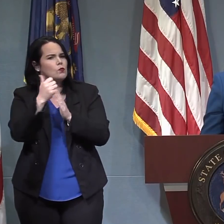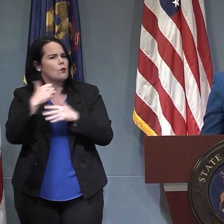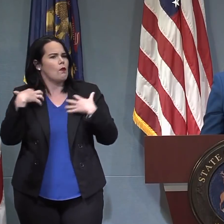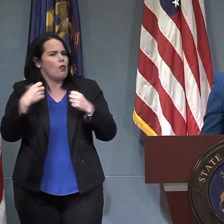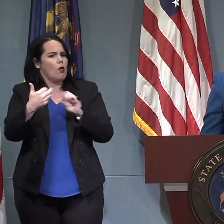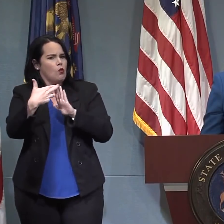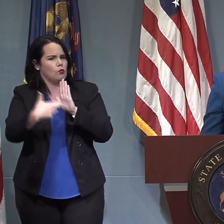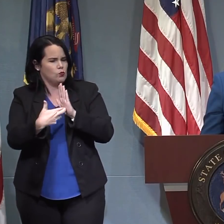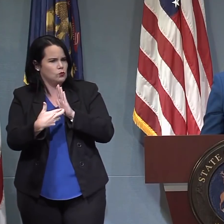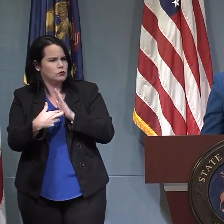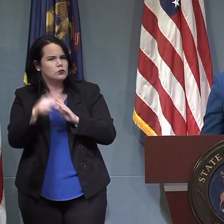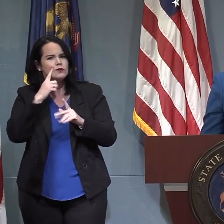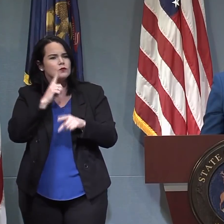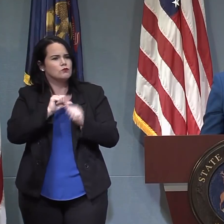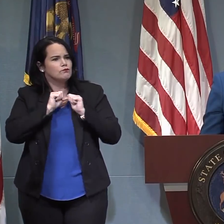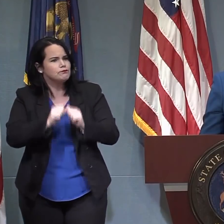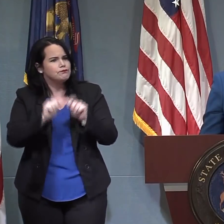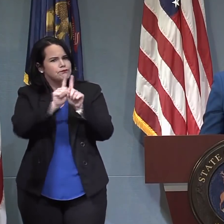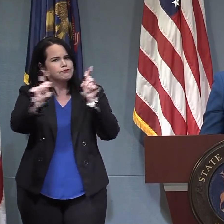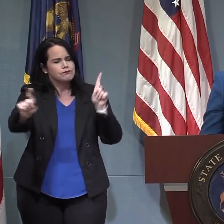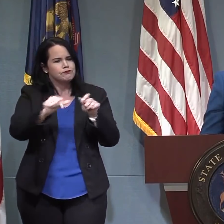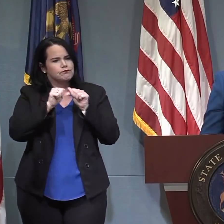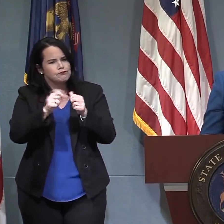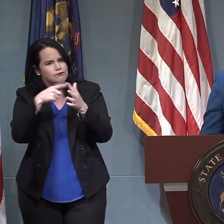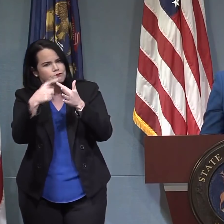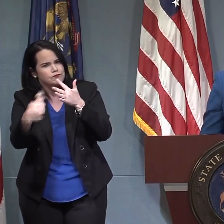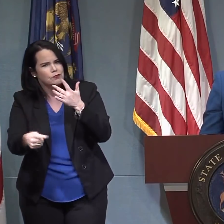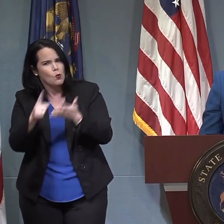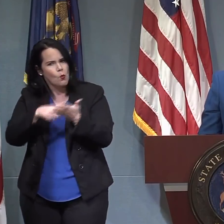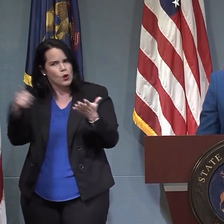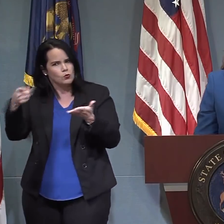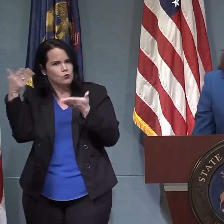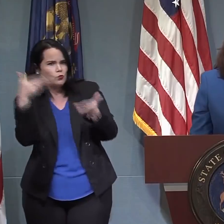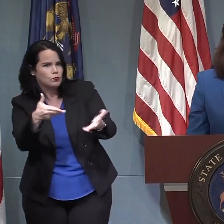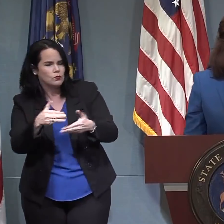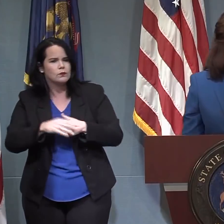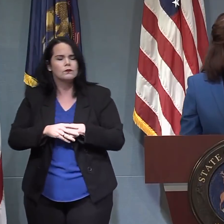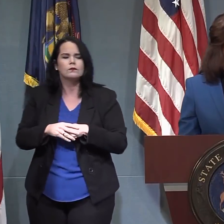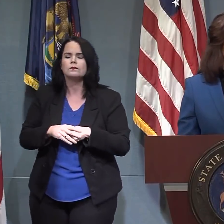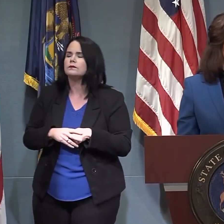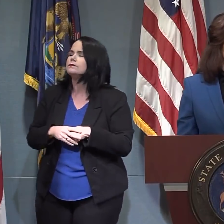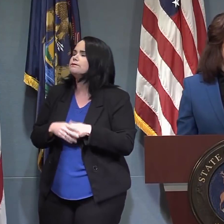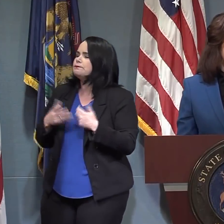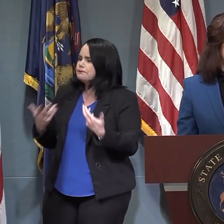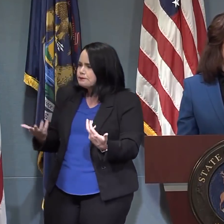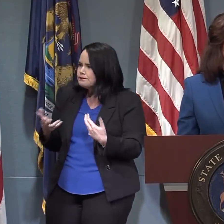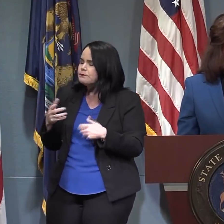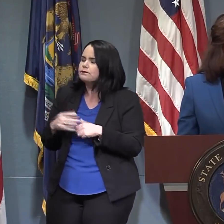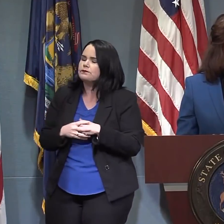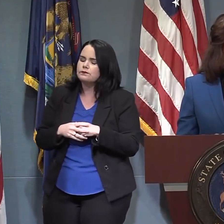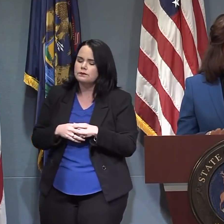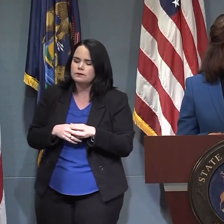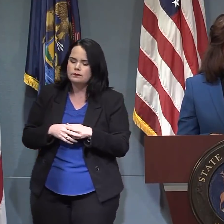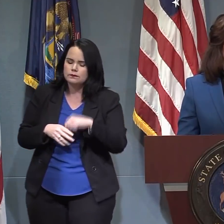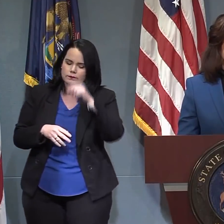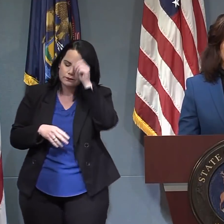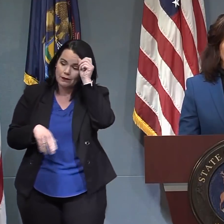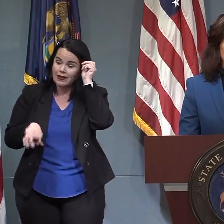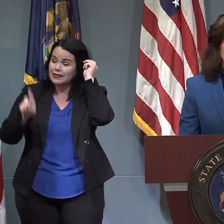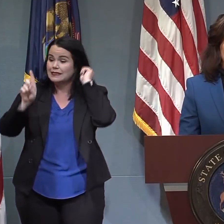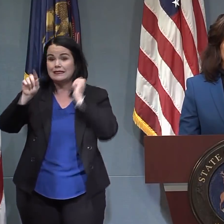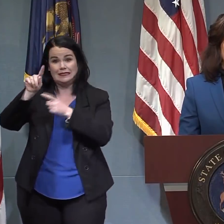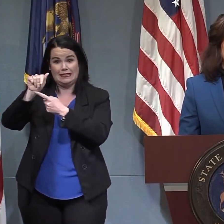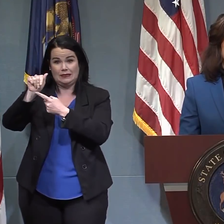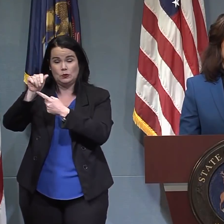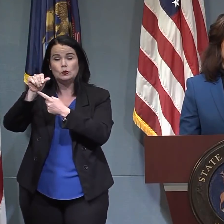other measures that your administration suggested? Yeah, so I'll start with this. The data, I mean, if anyone has